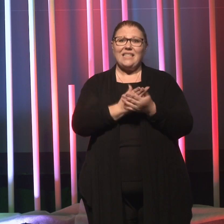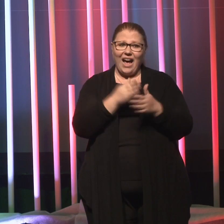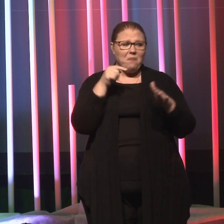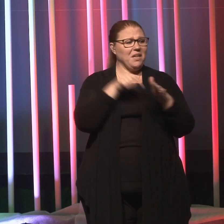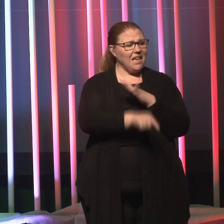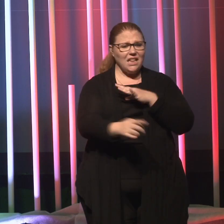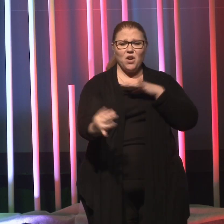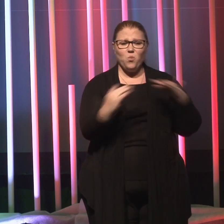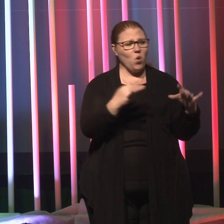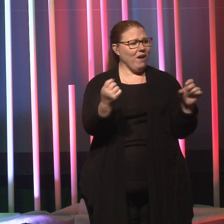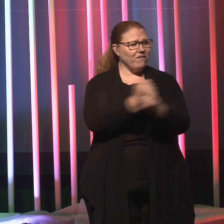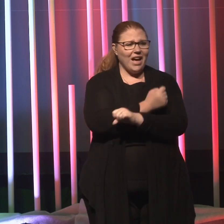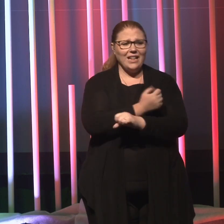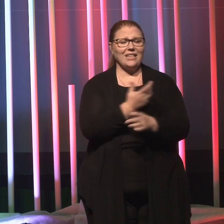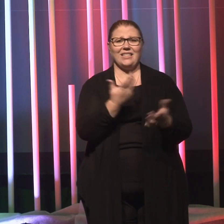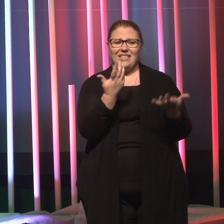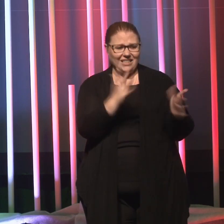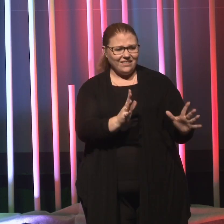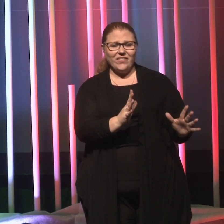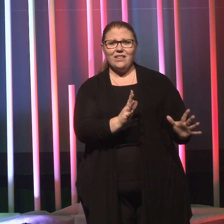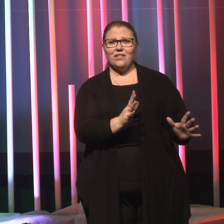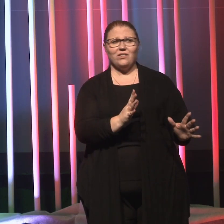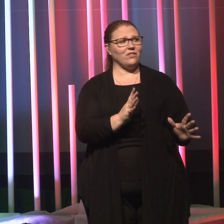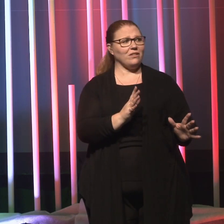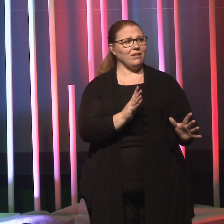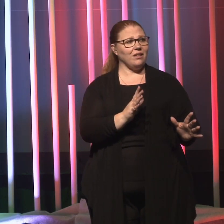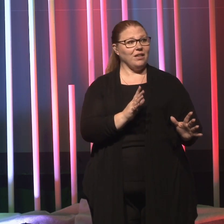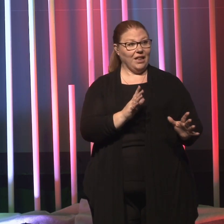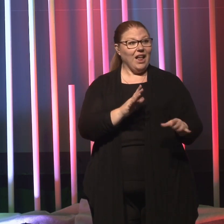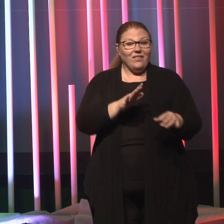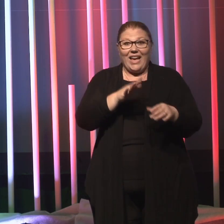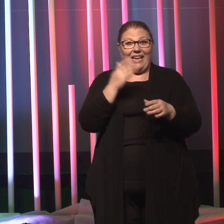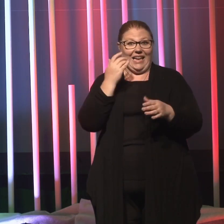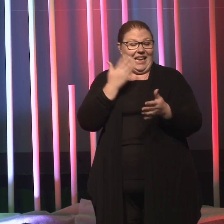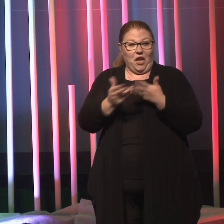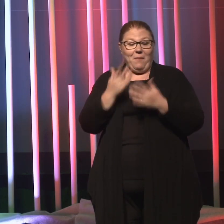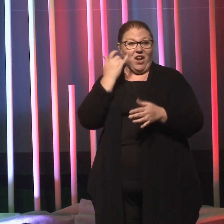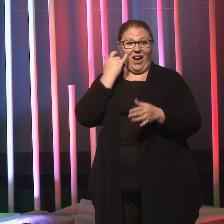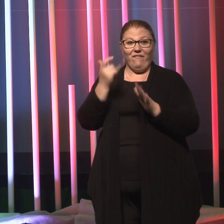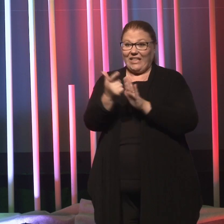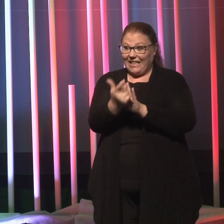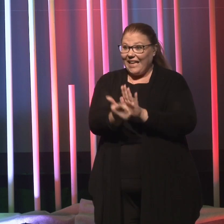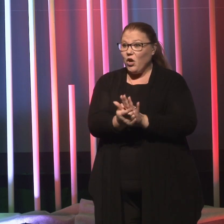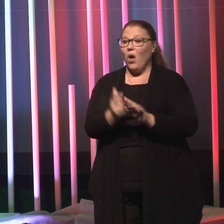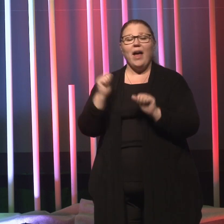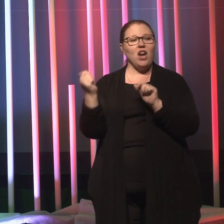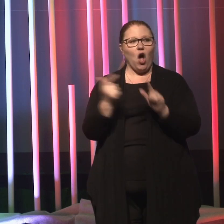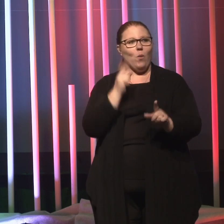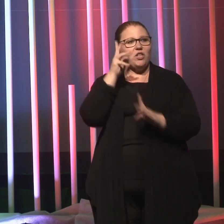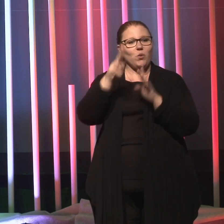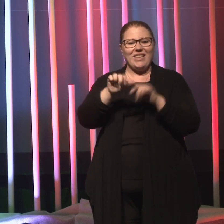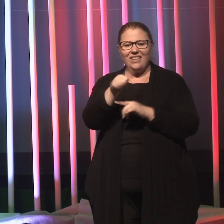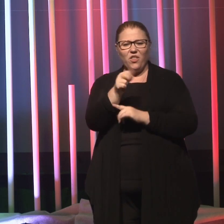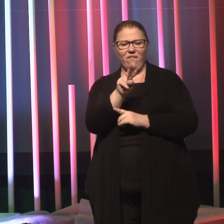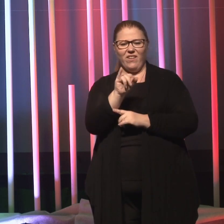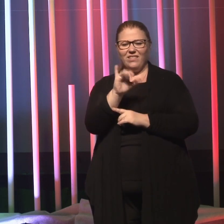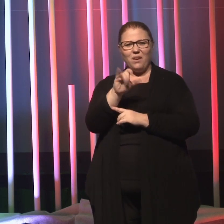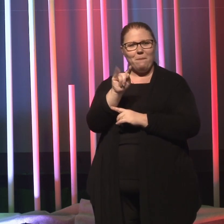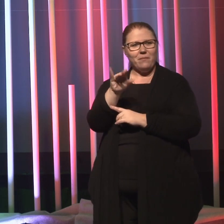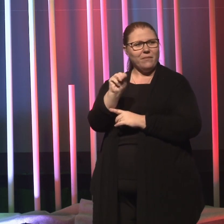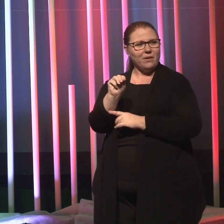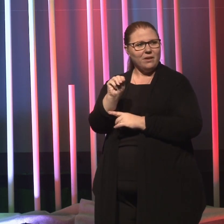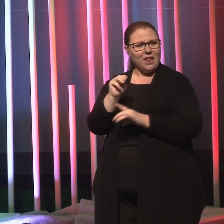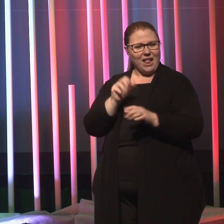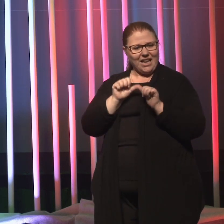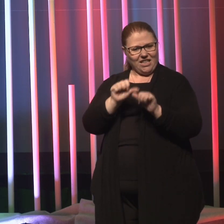killing, war and violence, even when completely legal, always creates another victim. It always continues